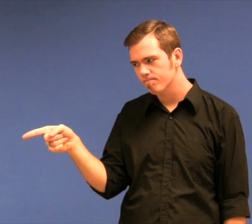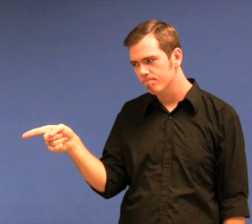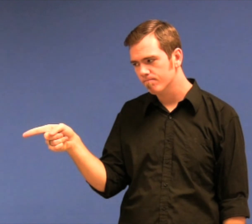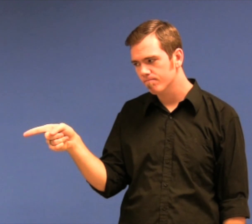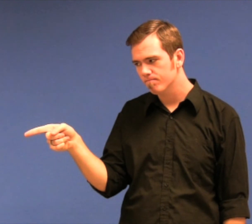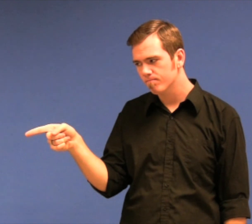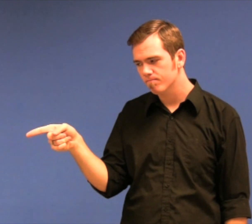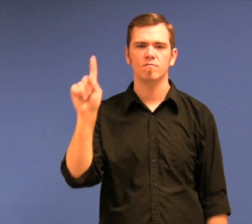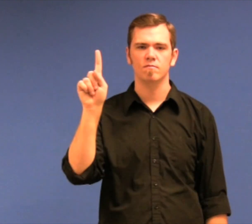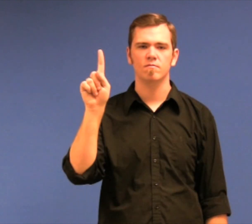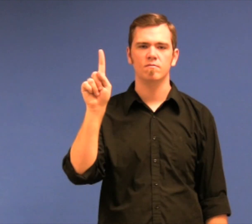there.